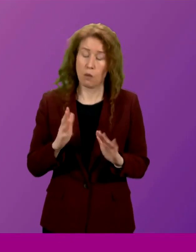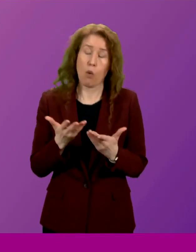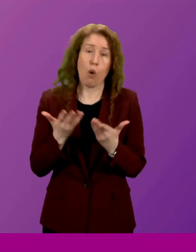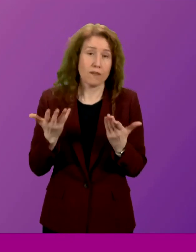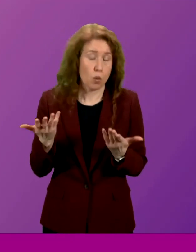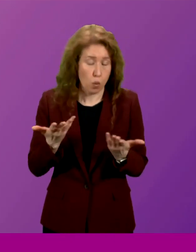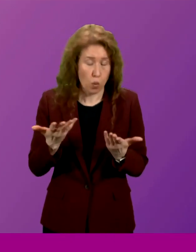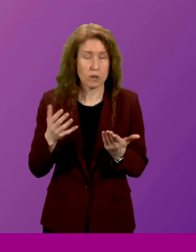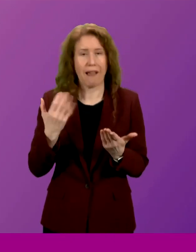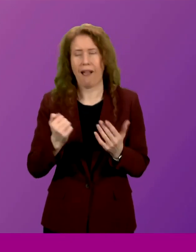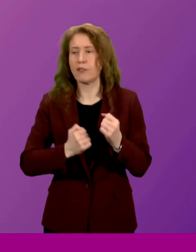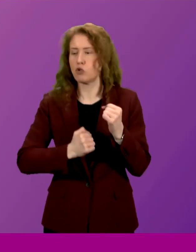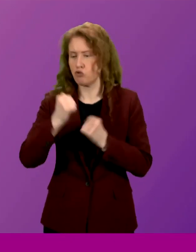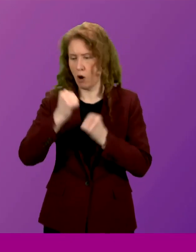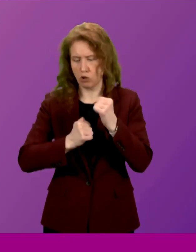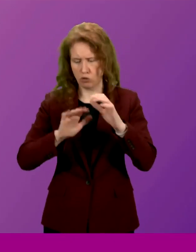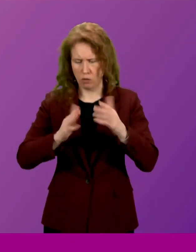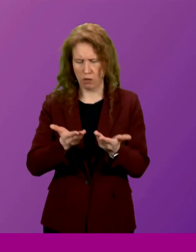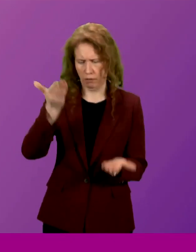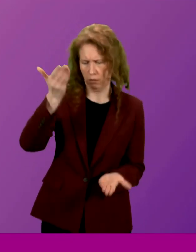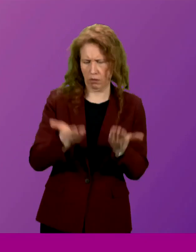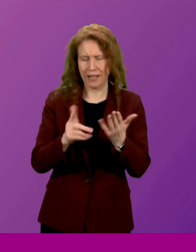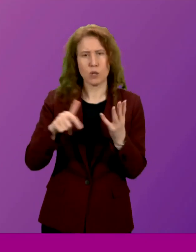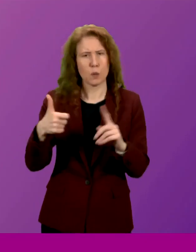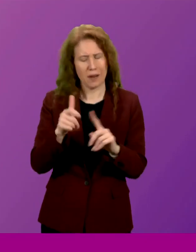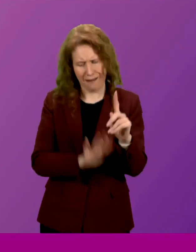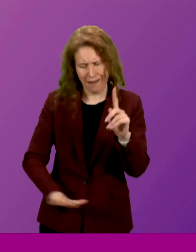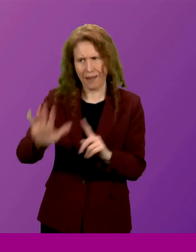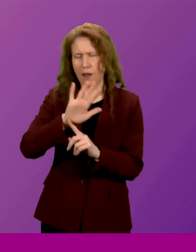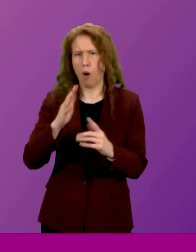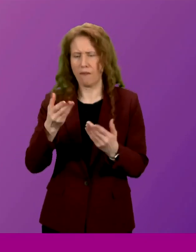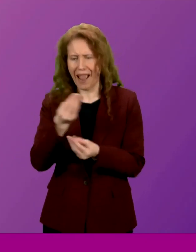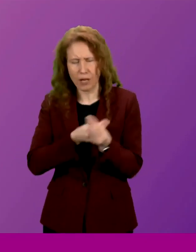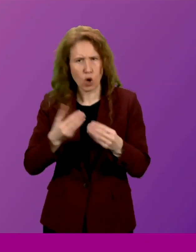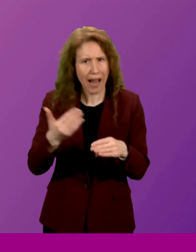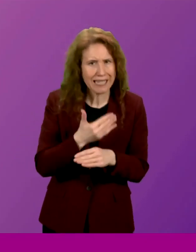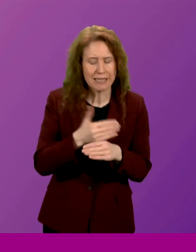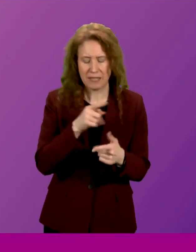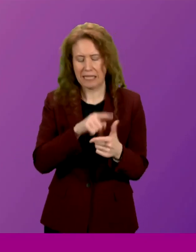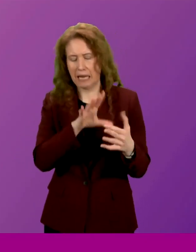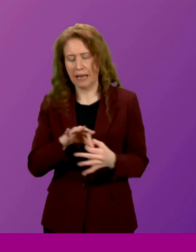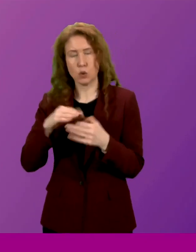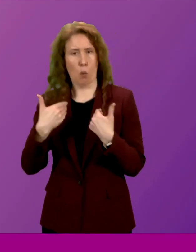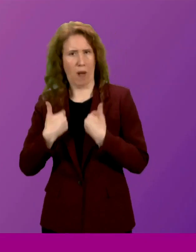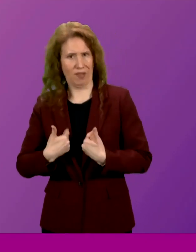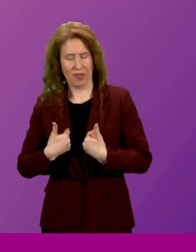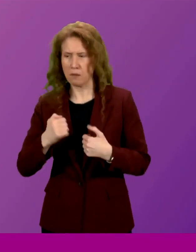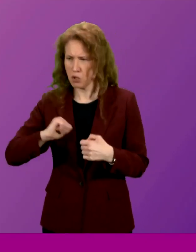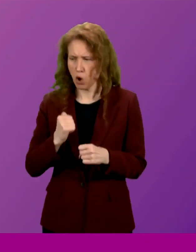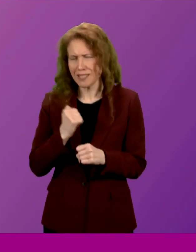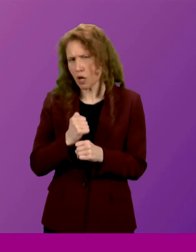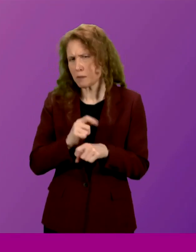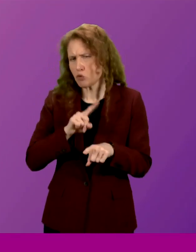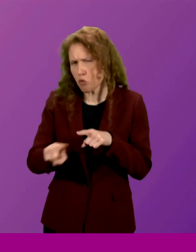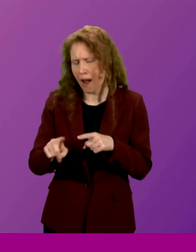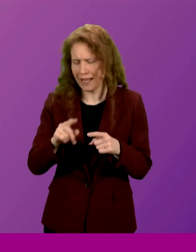there are structural inequalities in the United Kingdom in terms of economic activity and wealth, which the Scottish Government is trying to